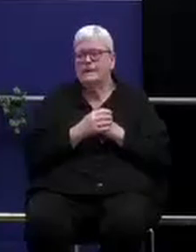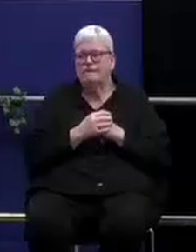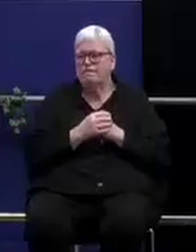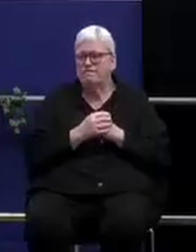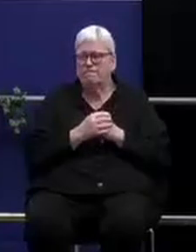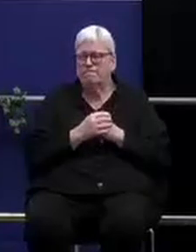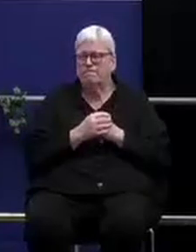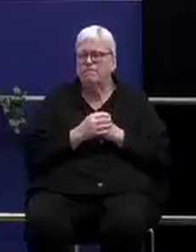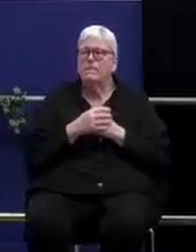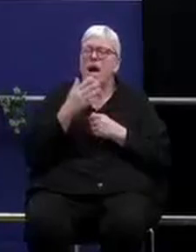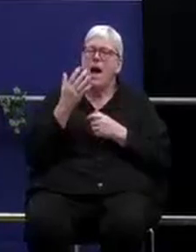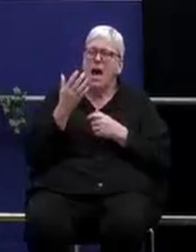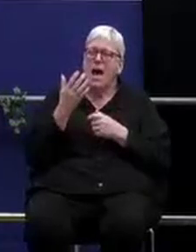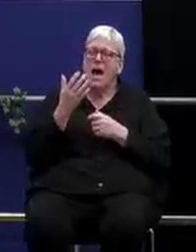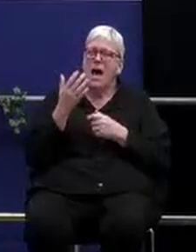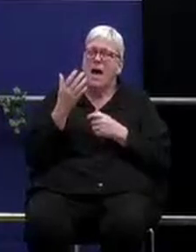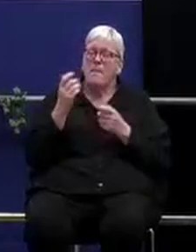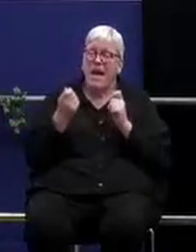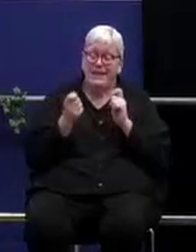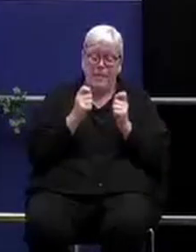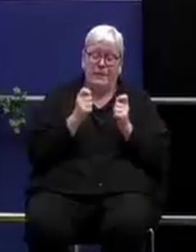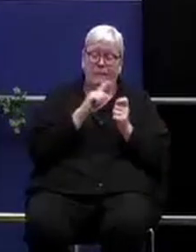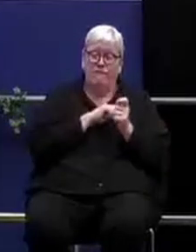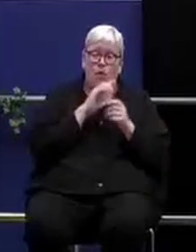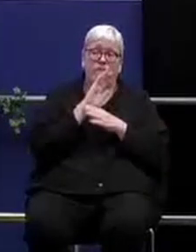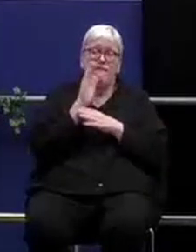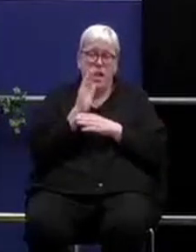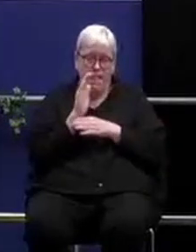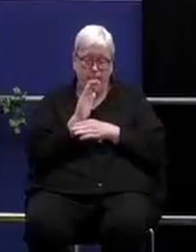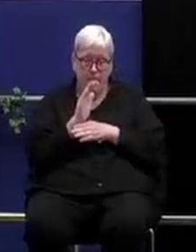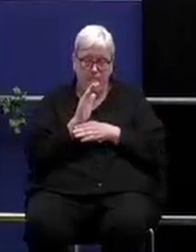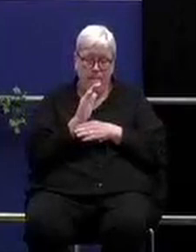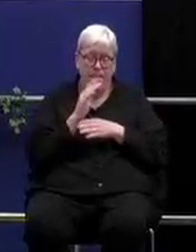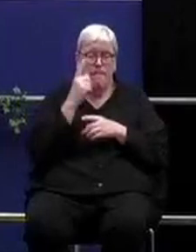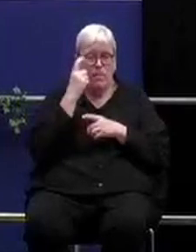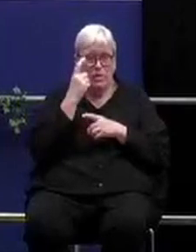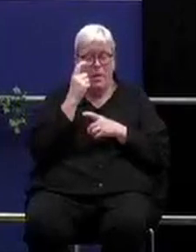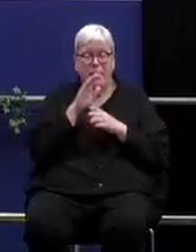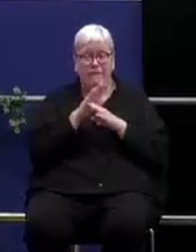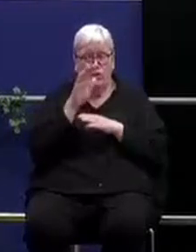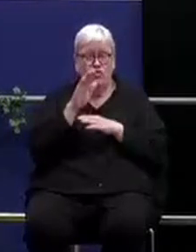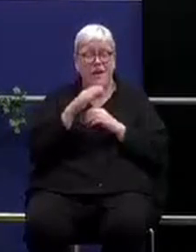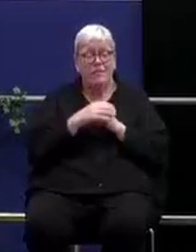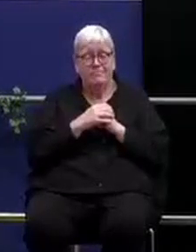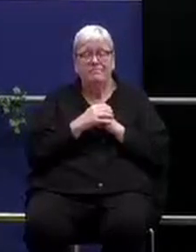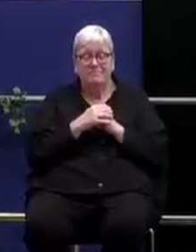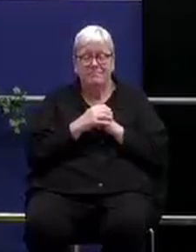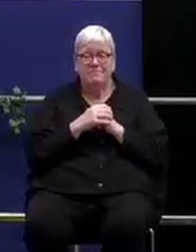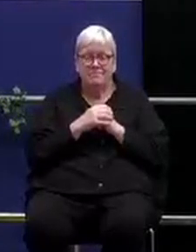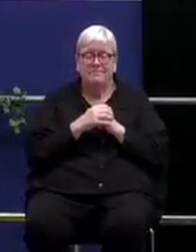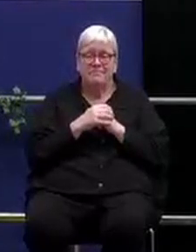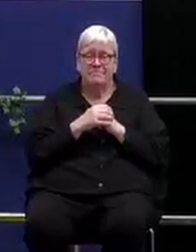I am adapting it for film, so I feel like that's a way for me to kind of continue my love affair with